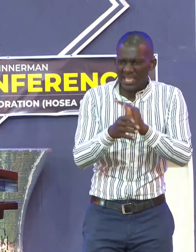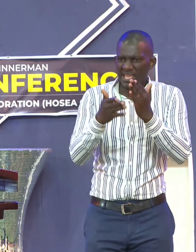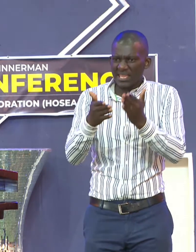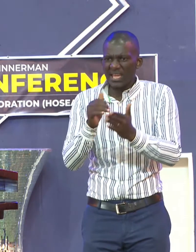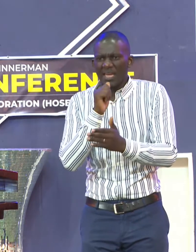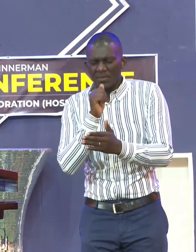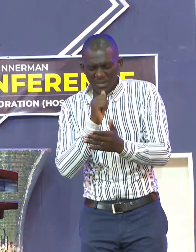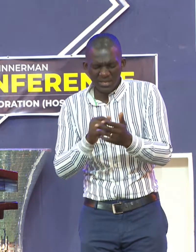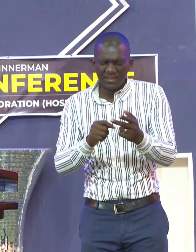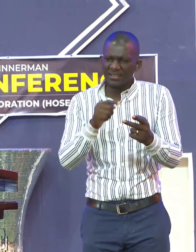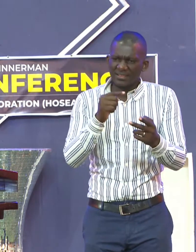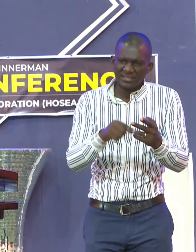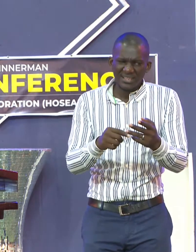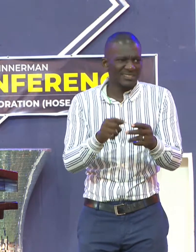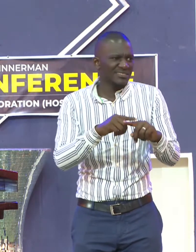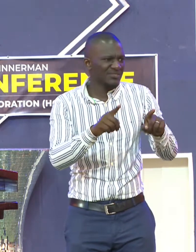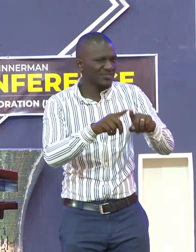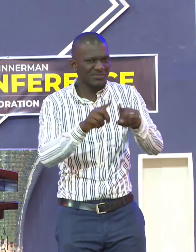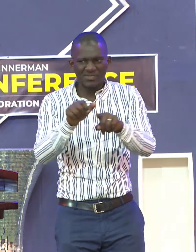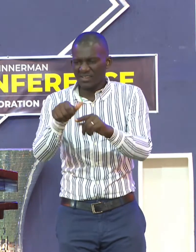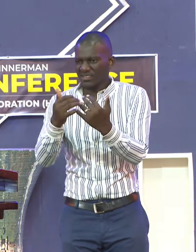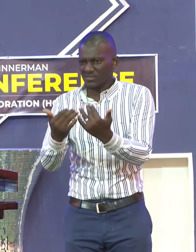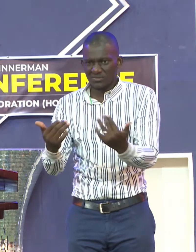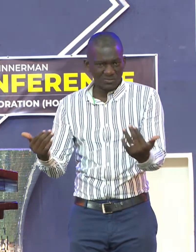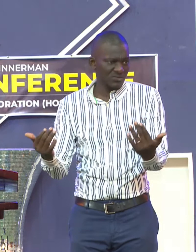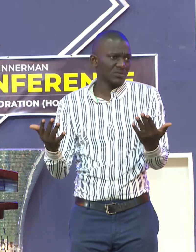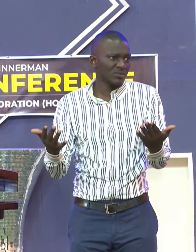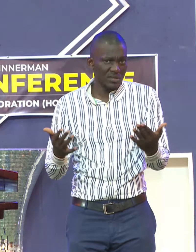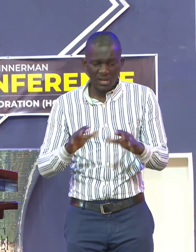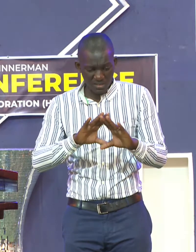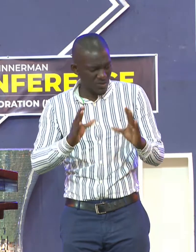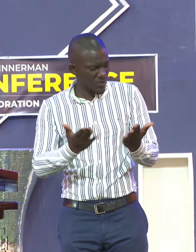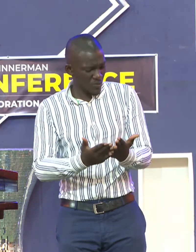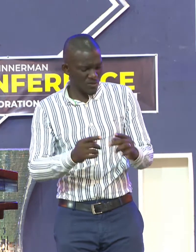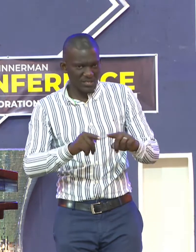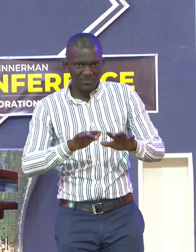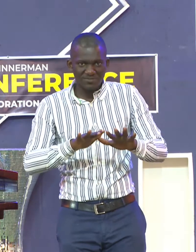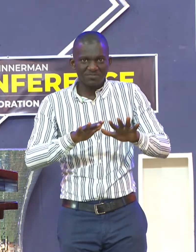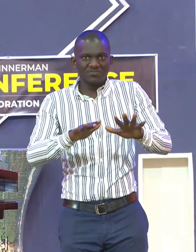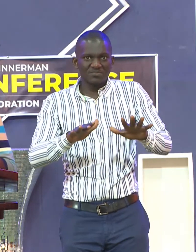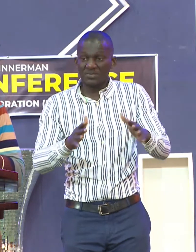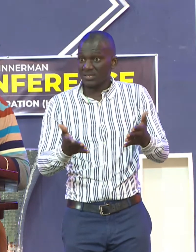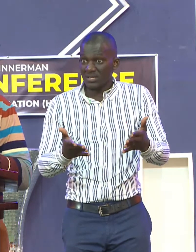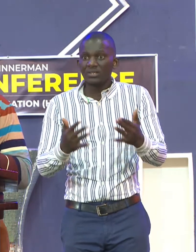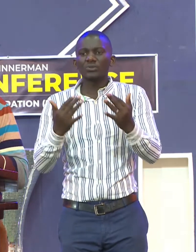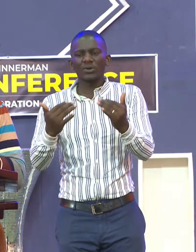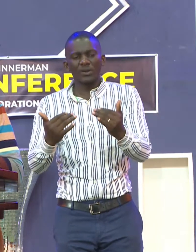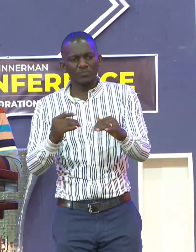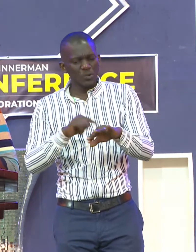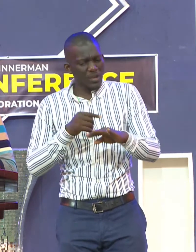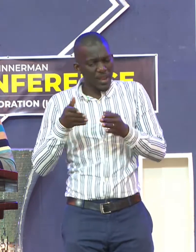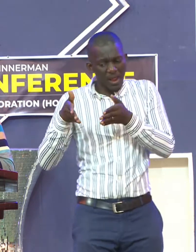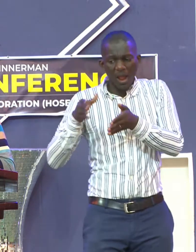Omuli Abel. Where we see Abel. N'abalala. And the others. Ensi etandika okubaawo. That the world began to exist. Buli musajja